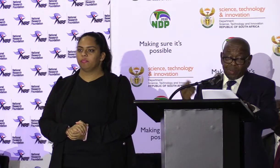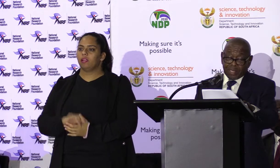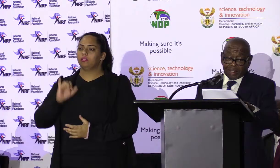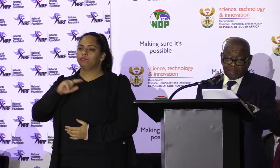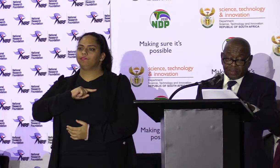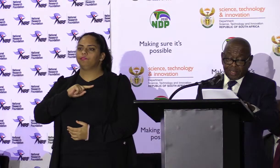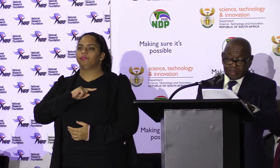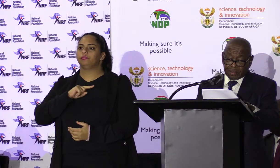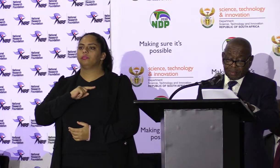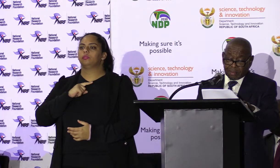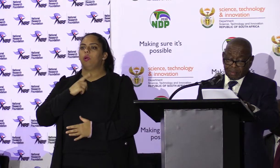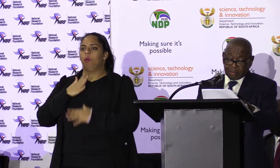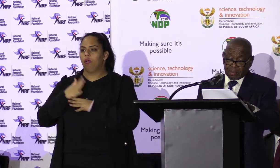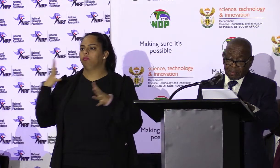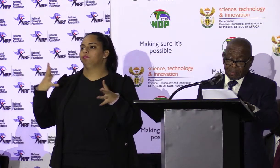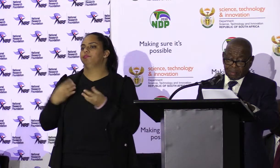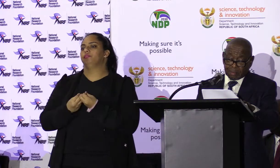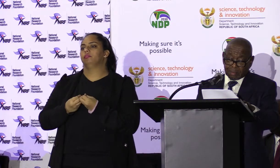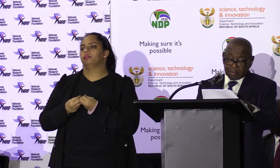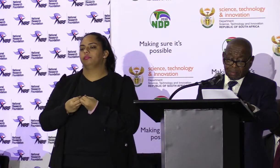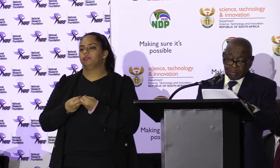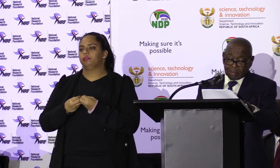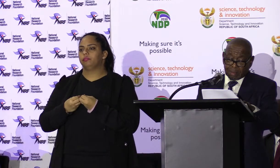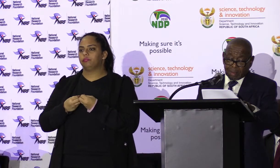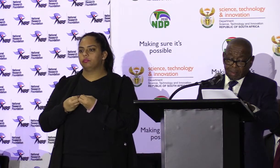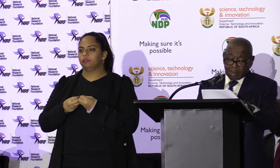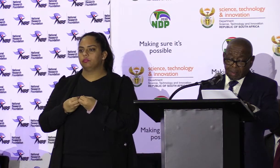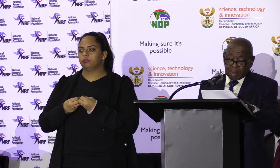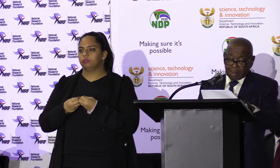That's why we are working together.